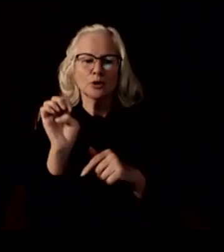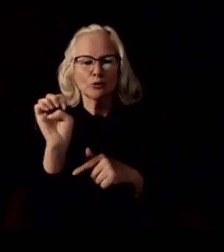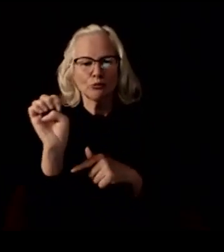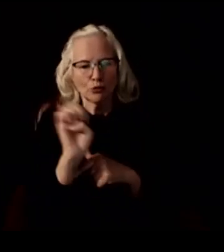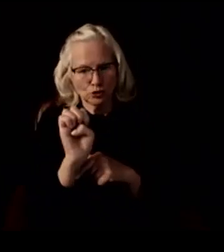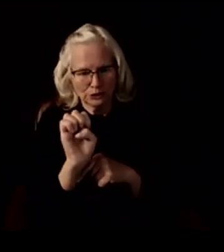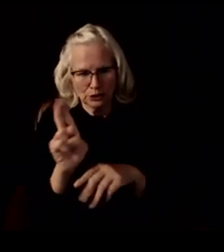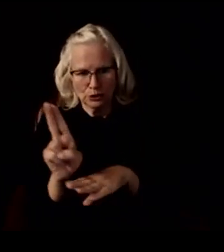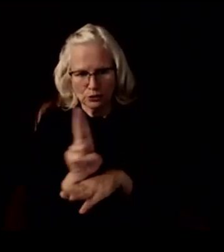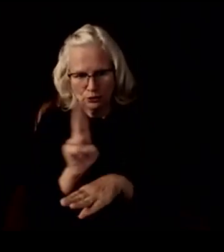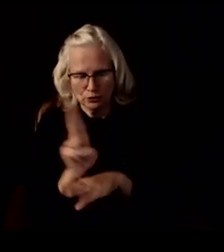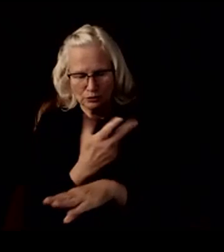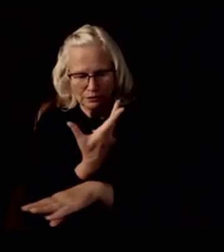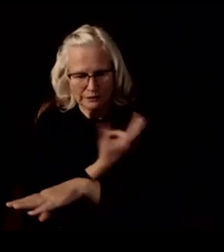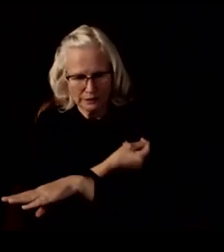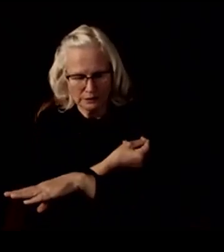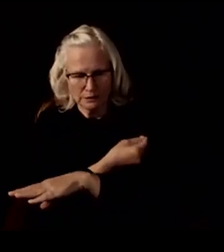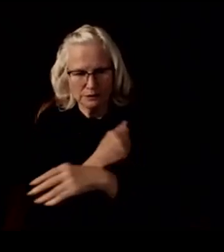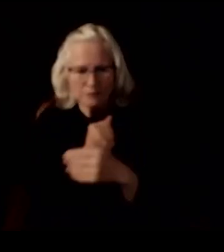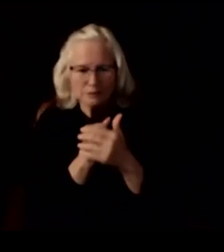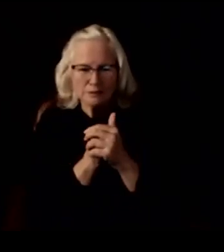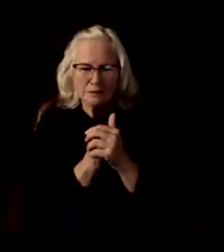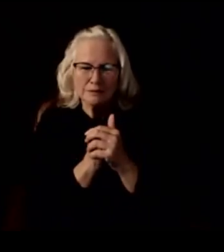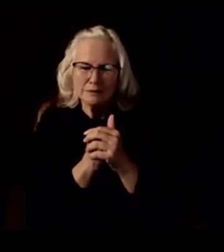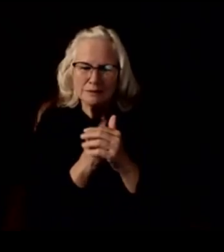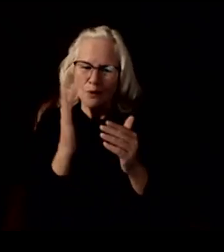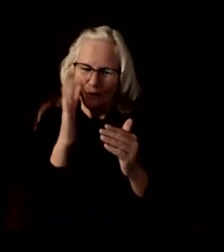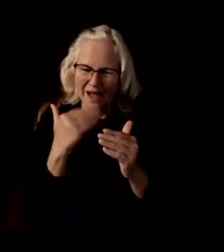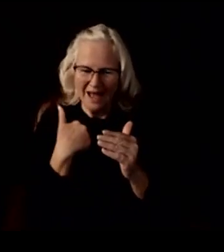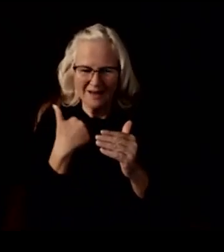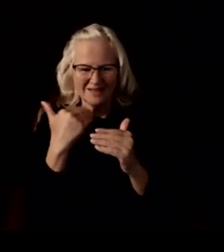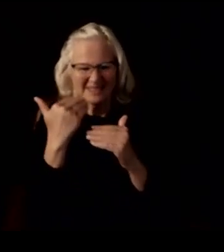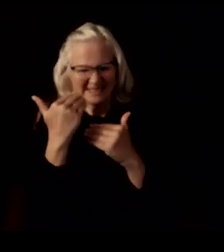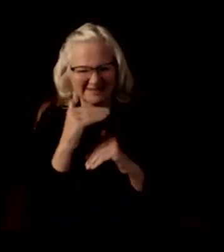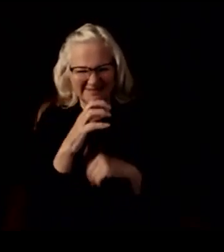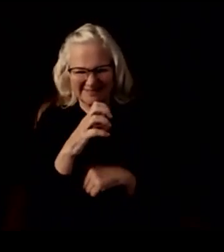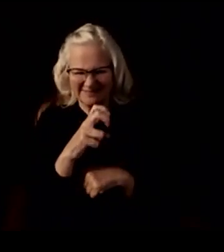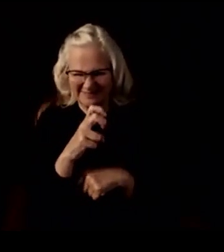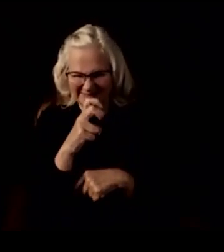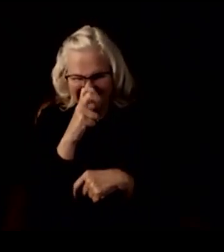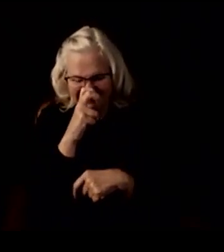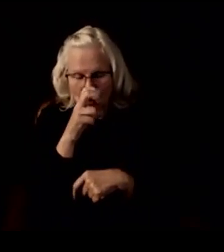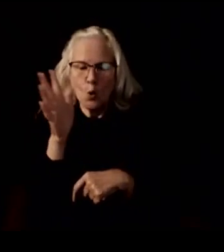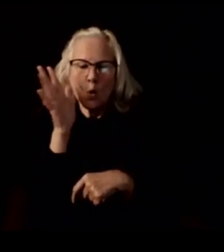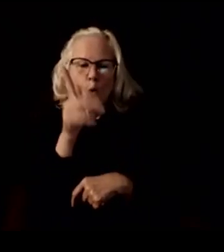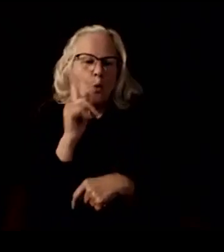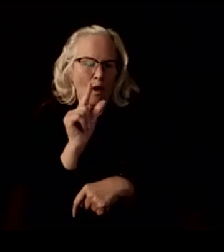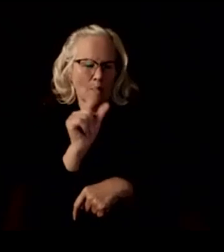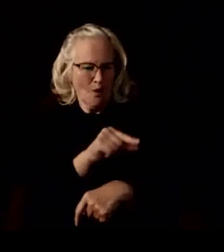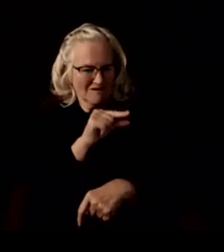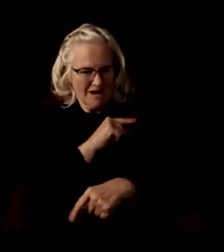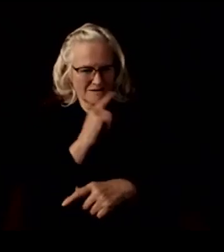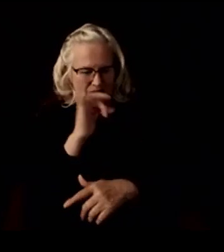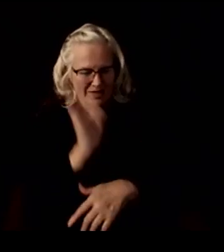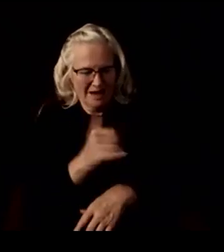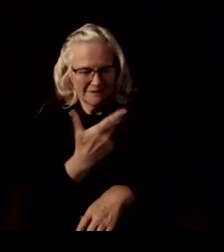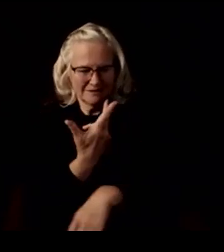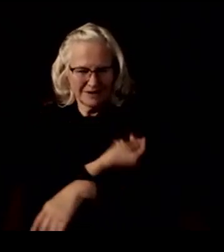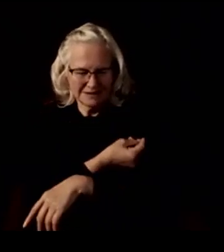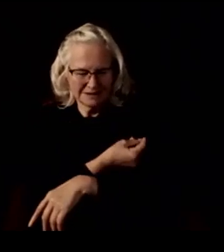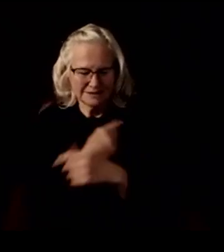it. So that is something that, we're looking at. And then just that they're really expecting